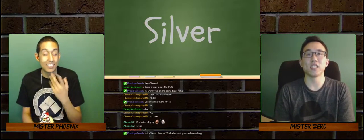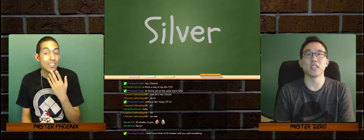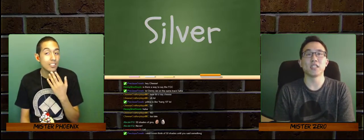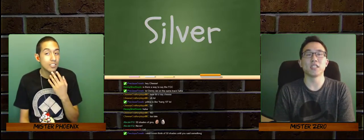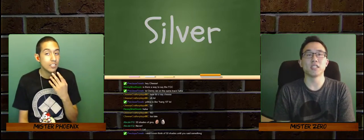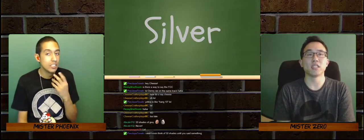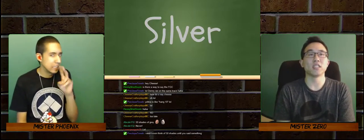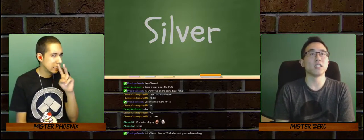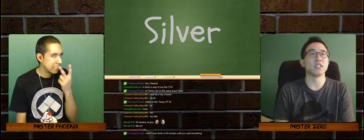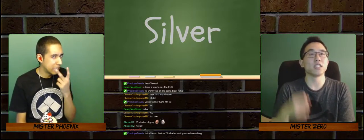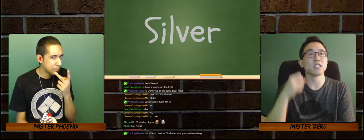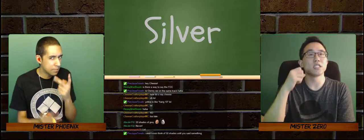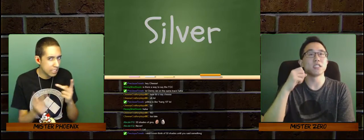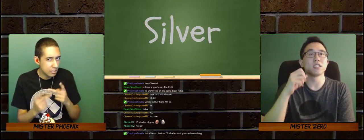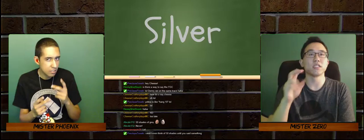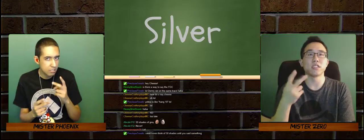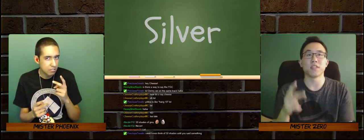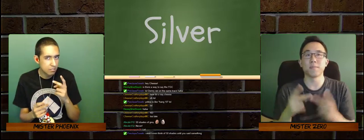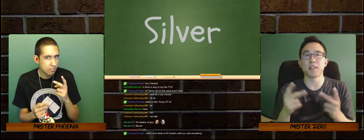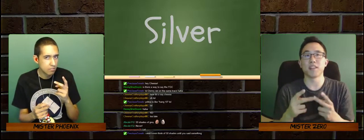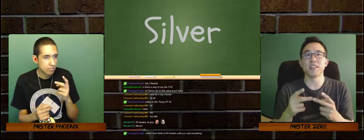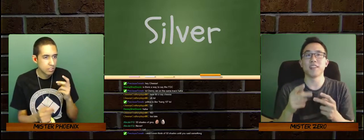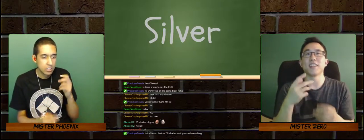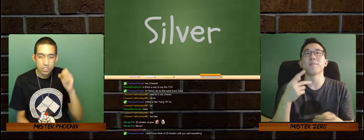Next color? Can I get played?